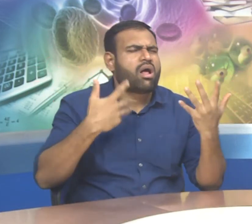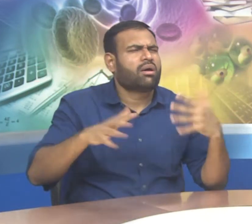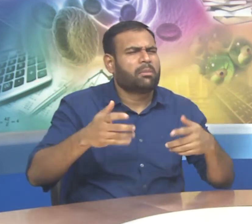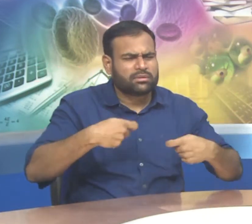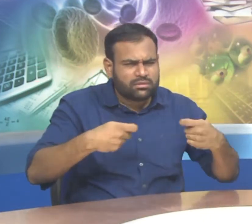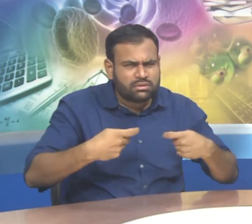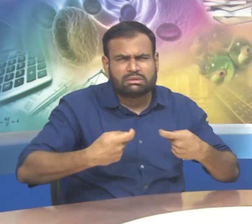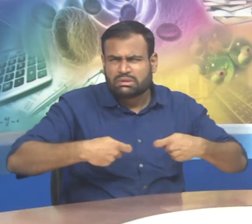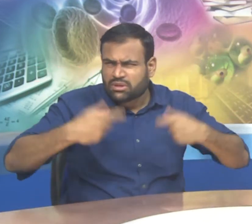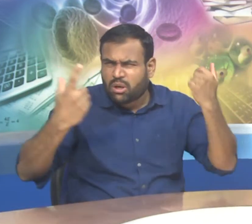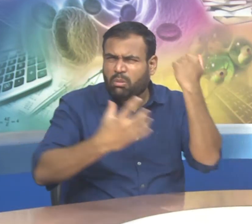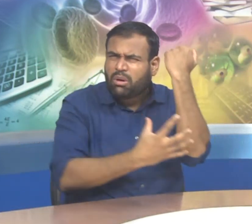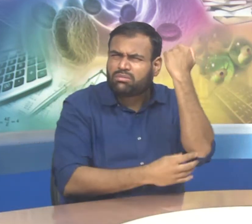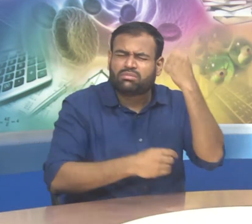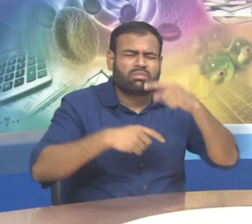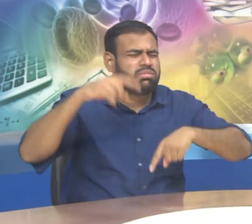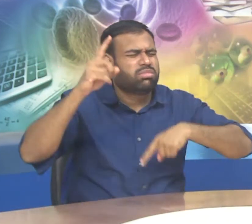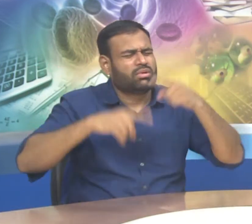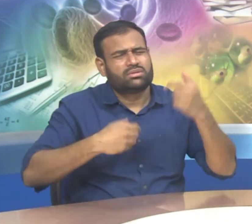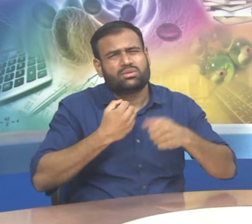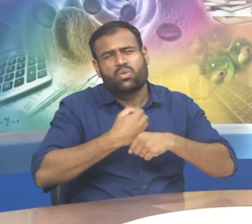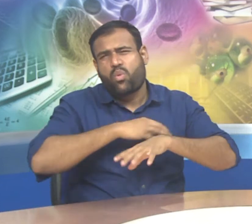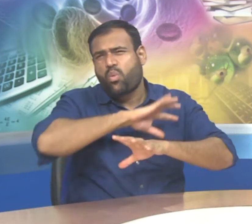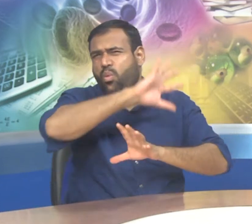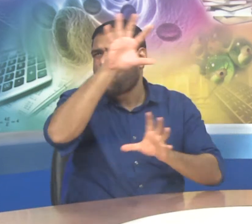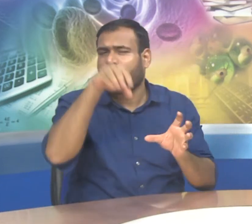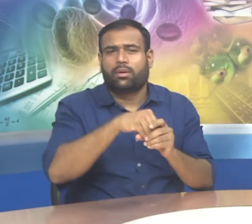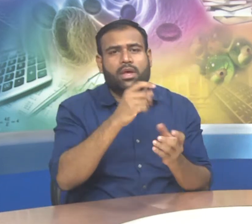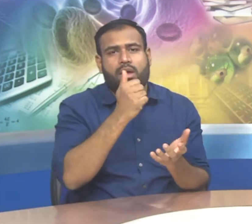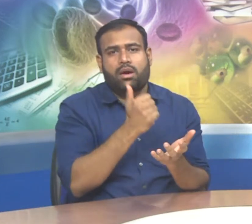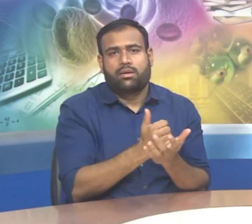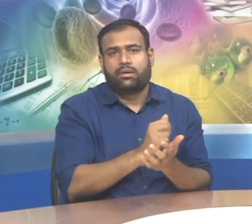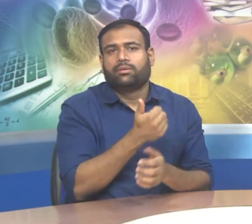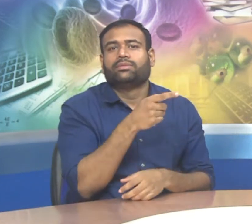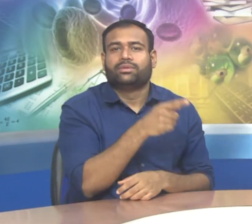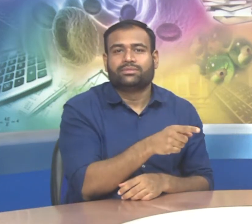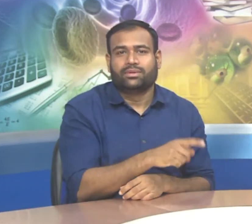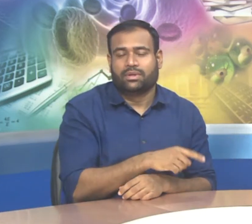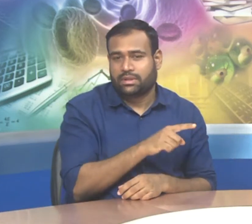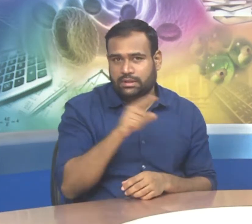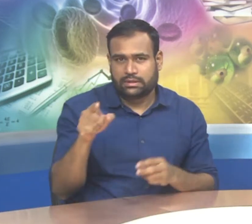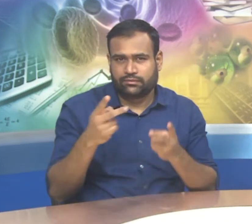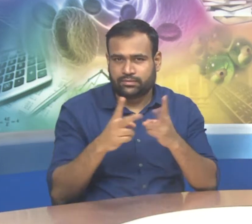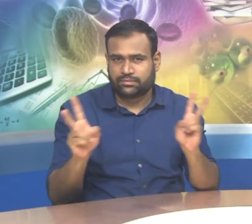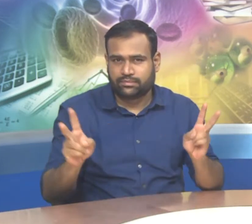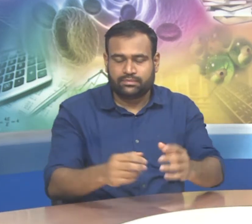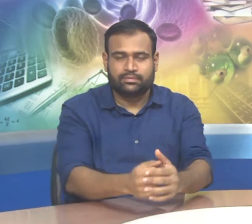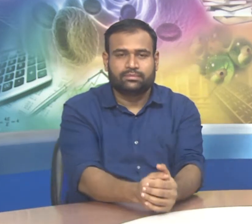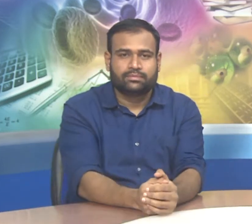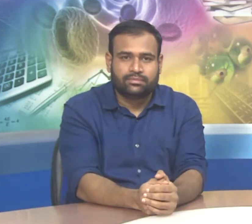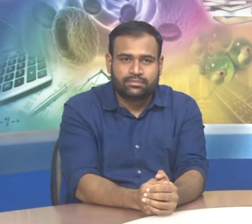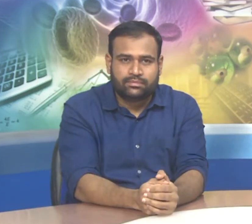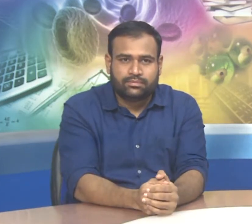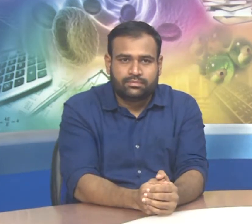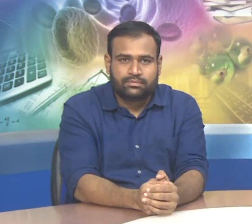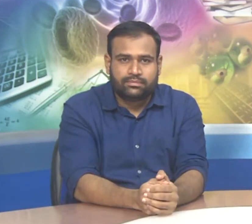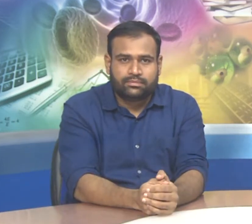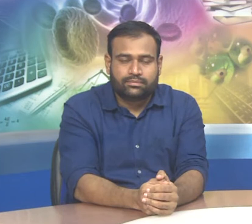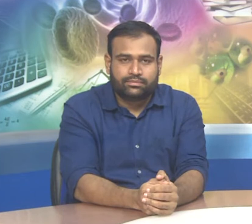of money whenever they need some financial help. So they both are different.